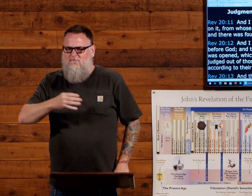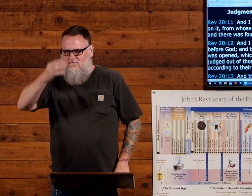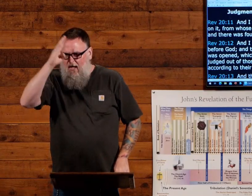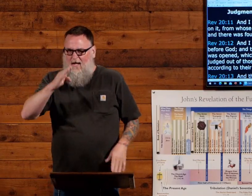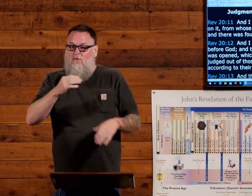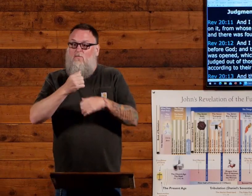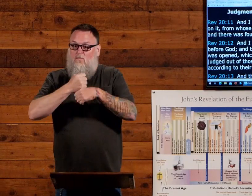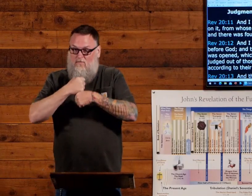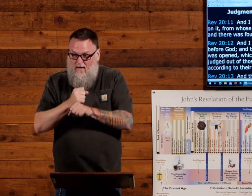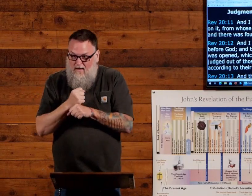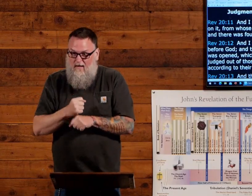But I'm curious.